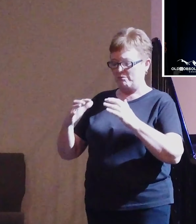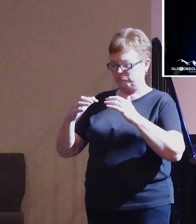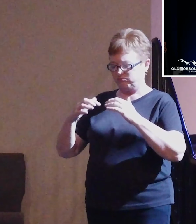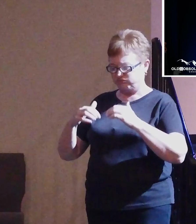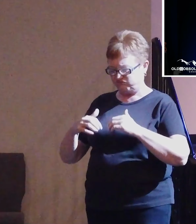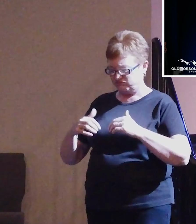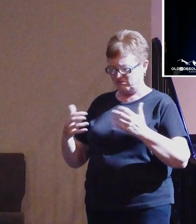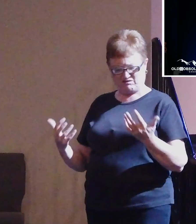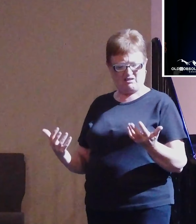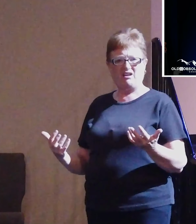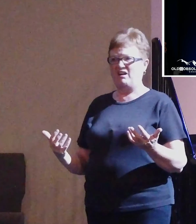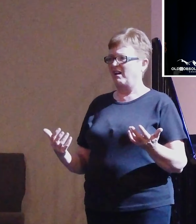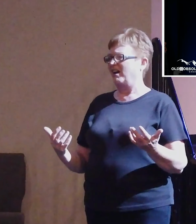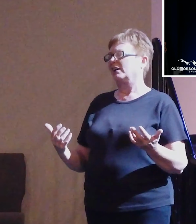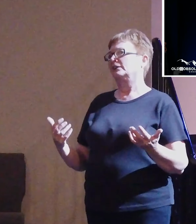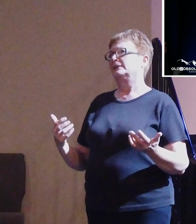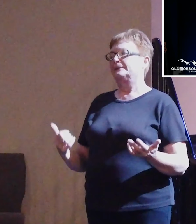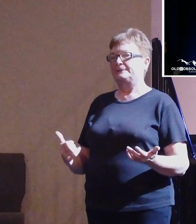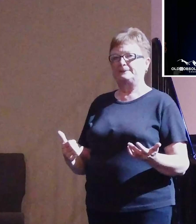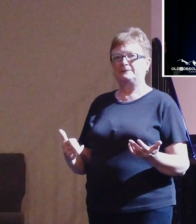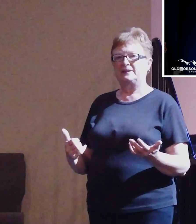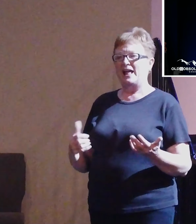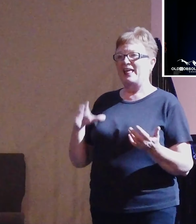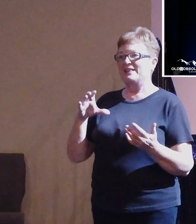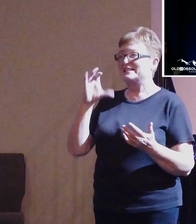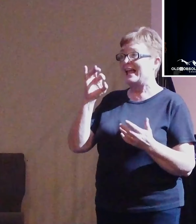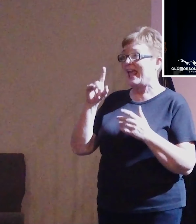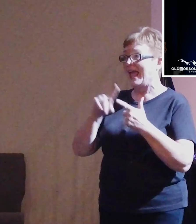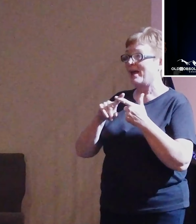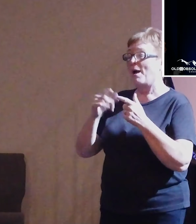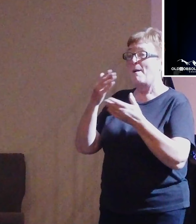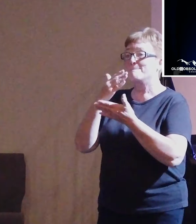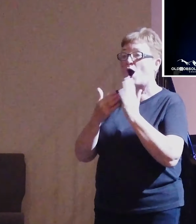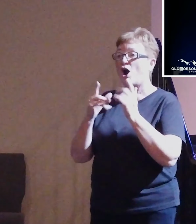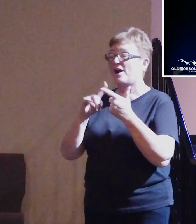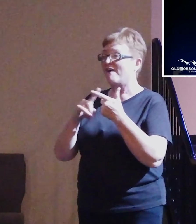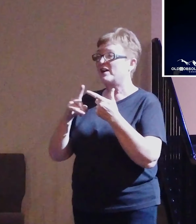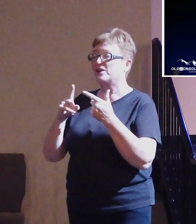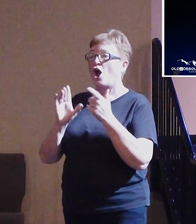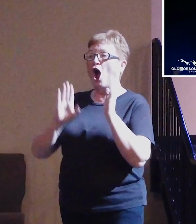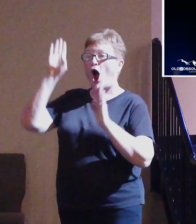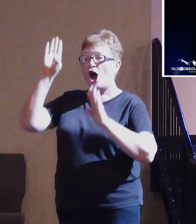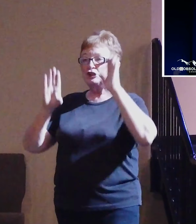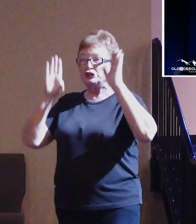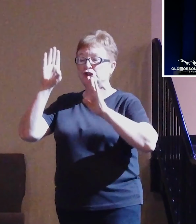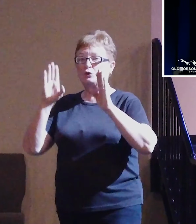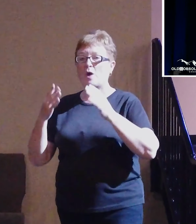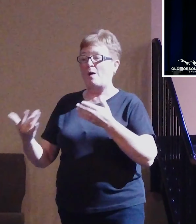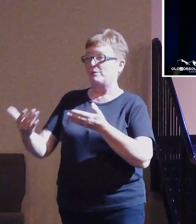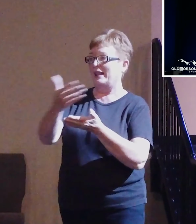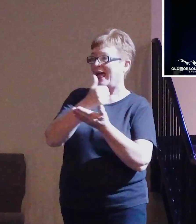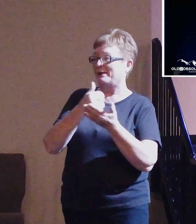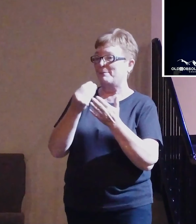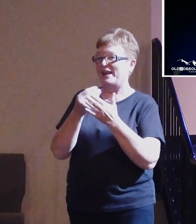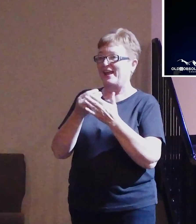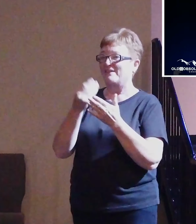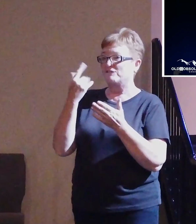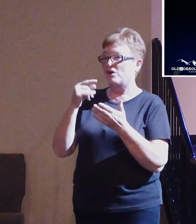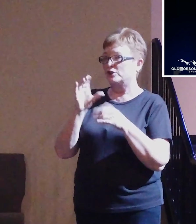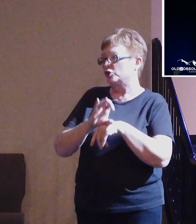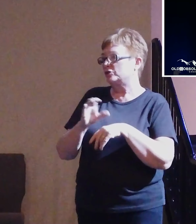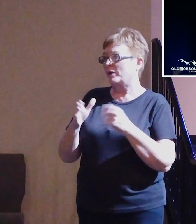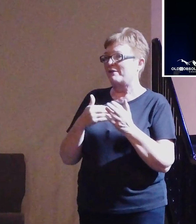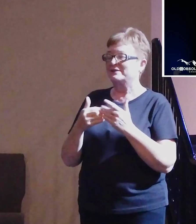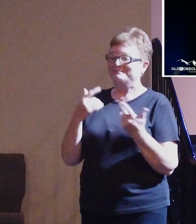Well, this cake was going to be part of an auction at her church to raise funds for whatever. So she thought, well,